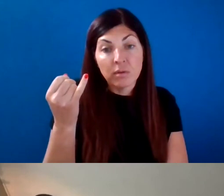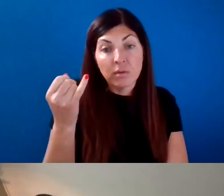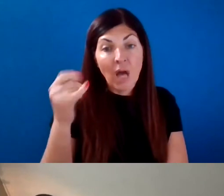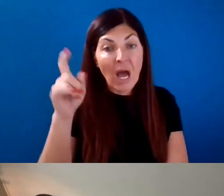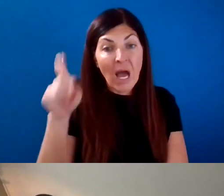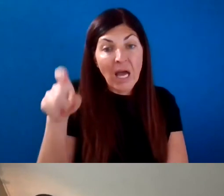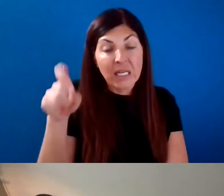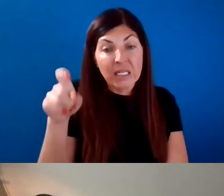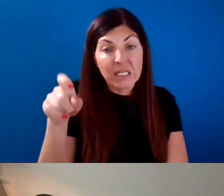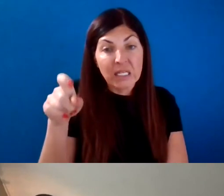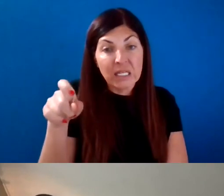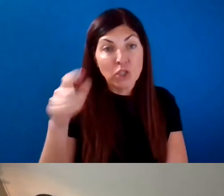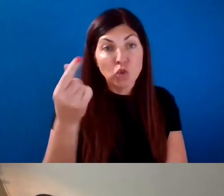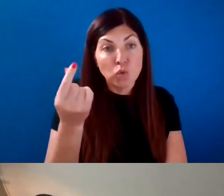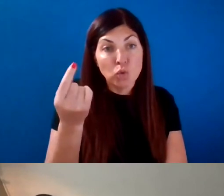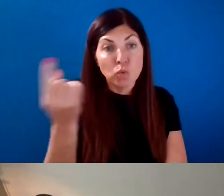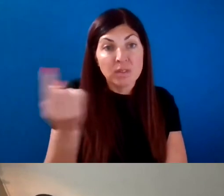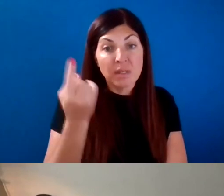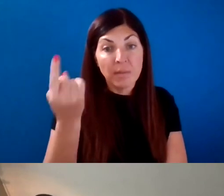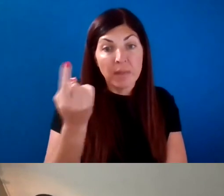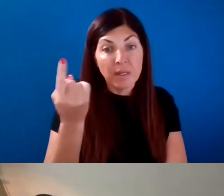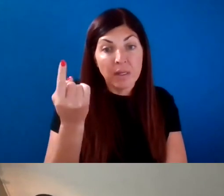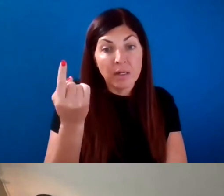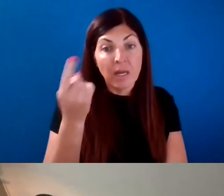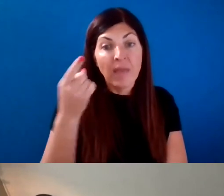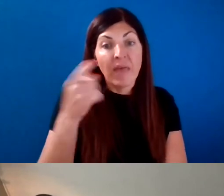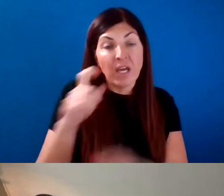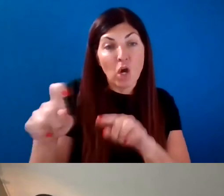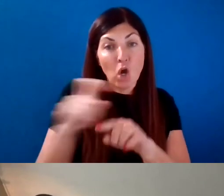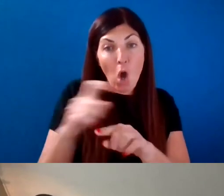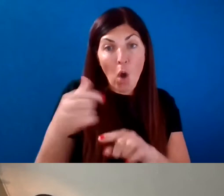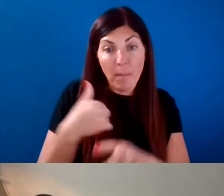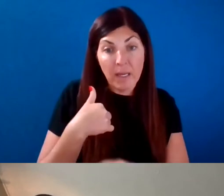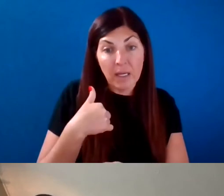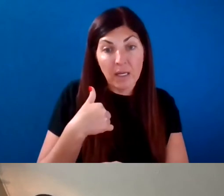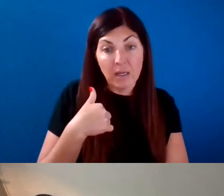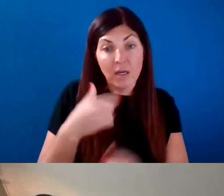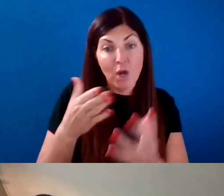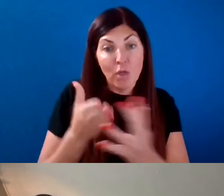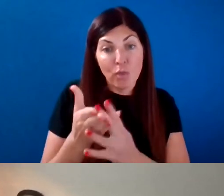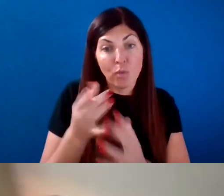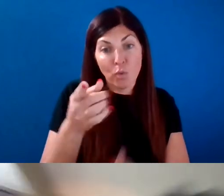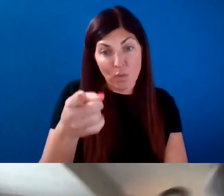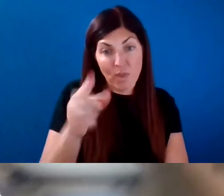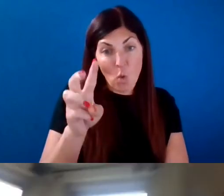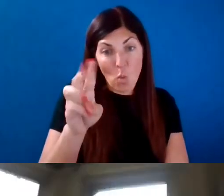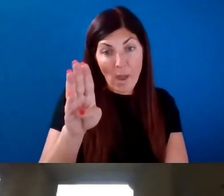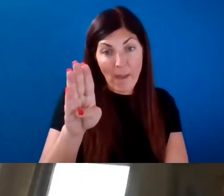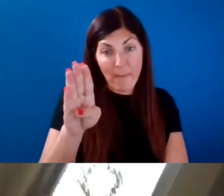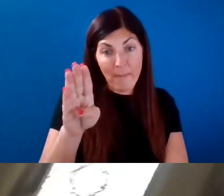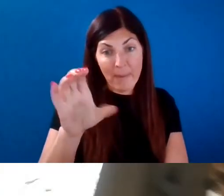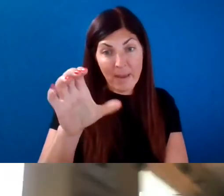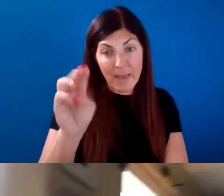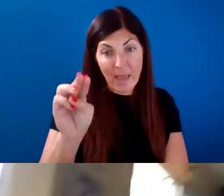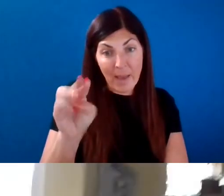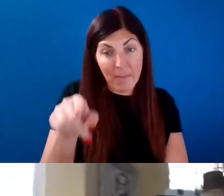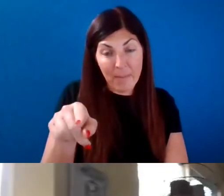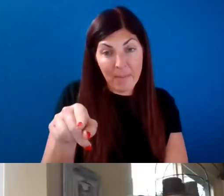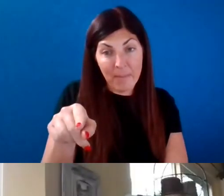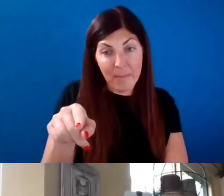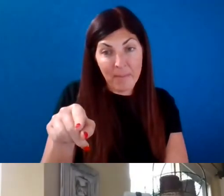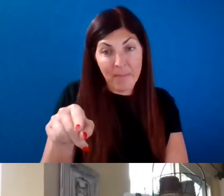needing to do something, they can just call me in through this thing right here, it's called